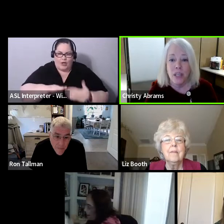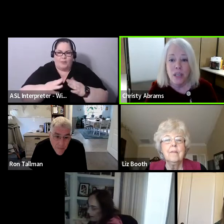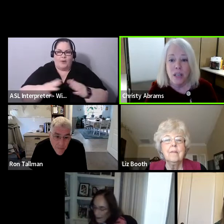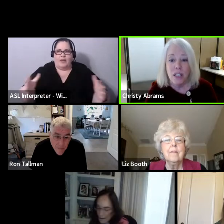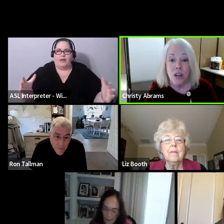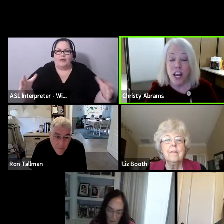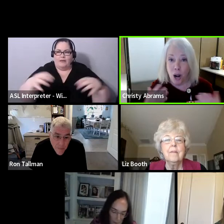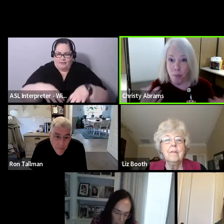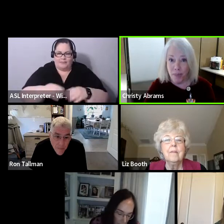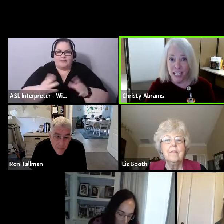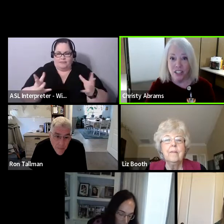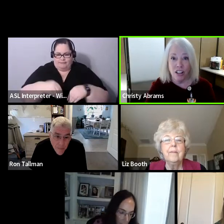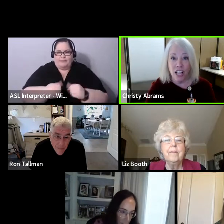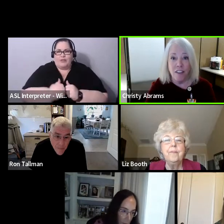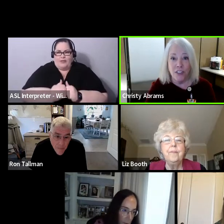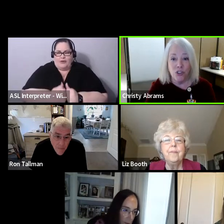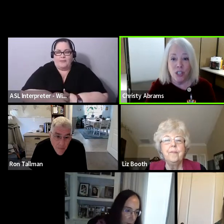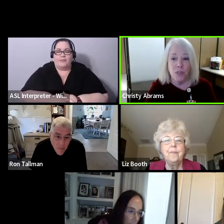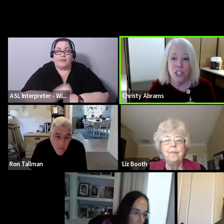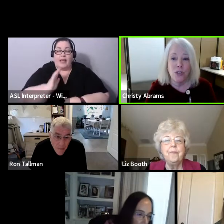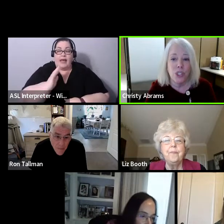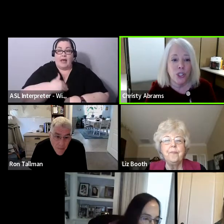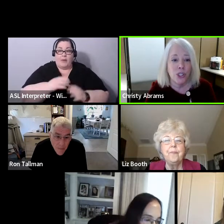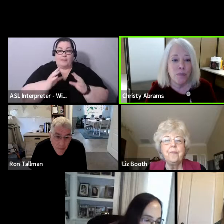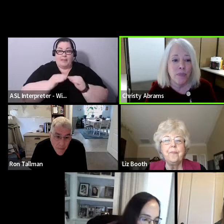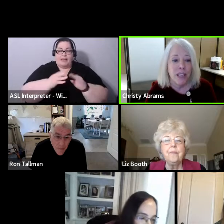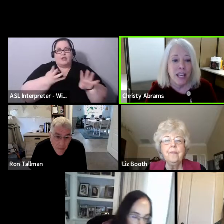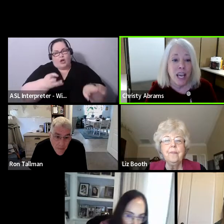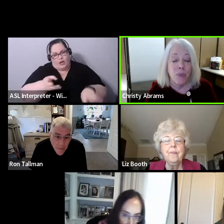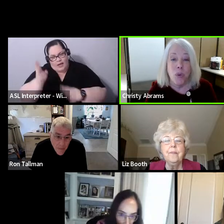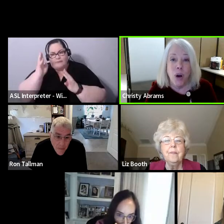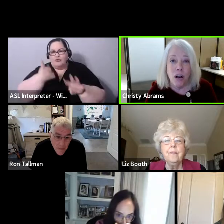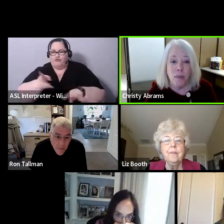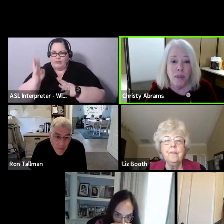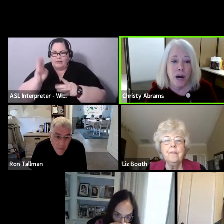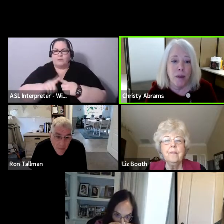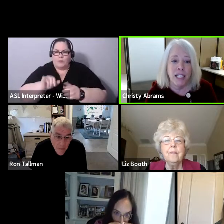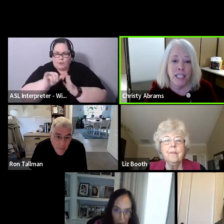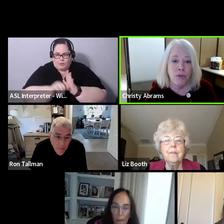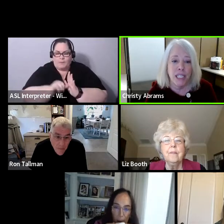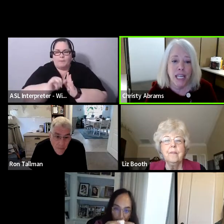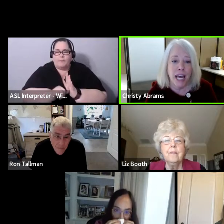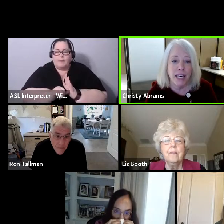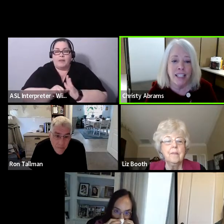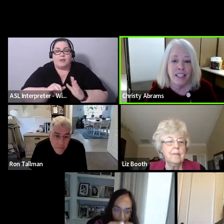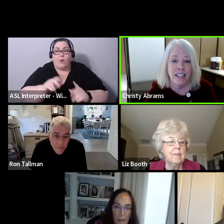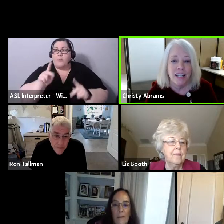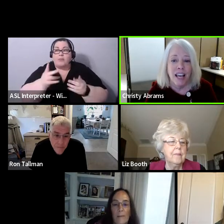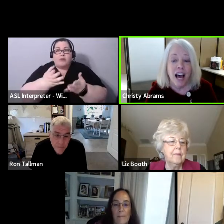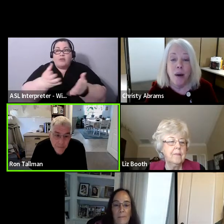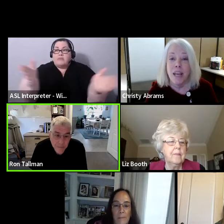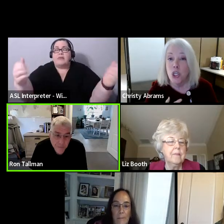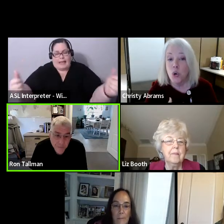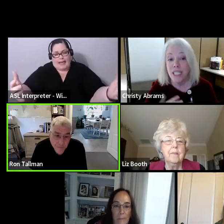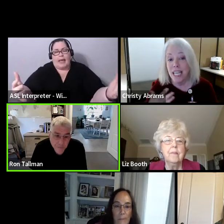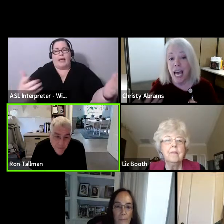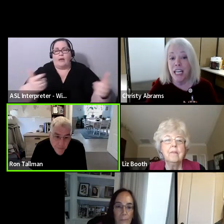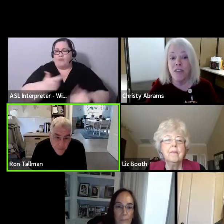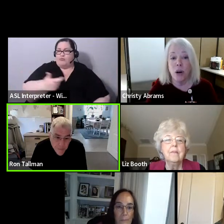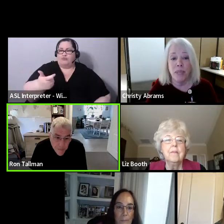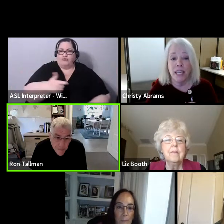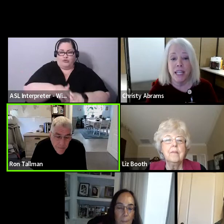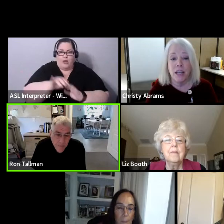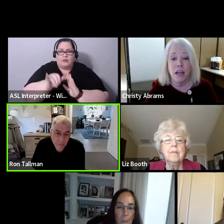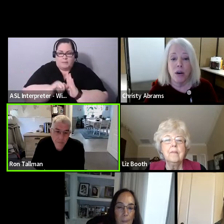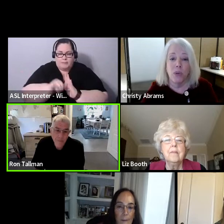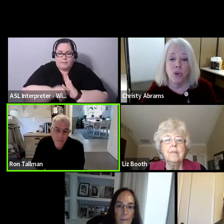community. So, and our meetings are live streamed to YouTube, and we welcome the public to attend. And towards the end